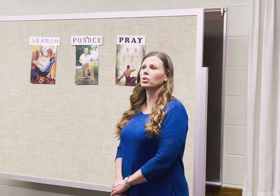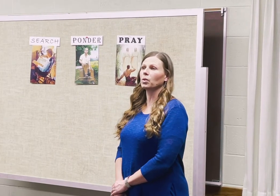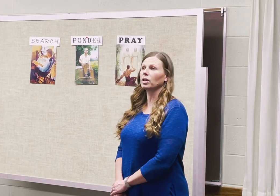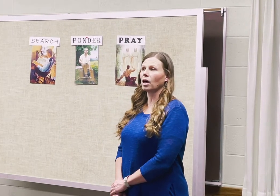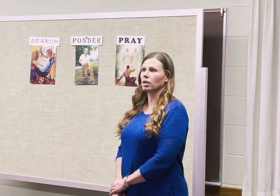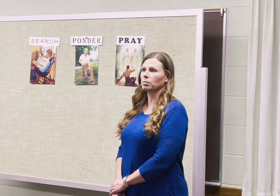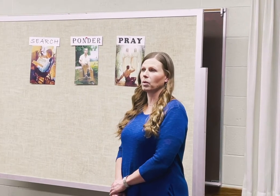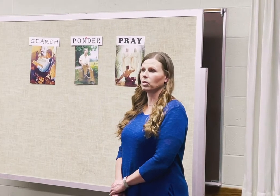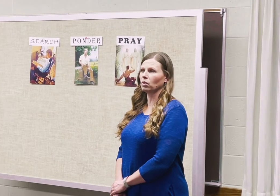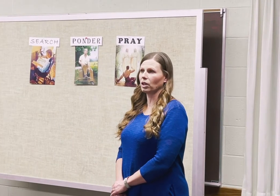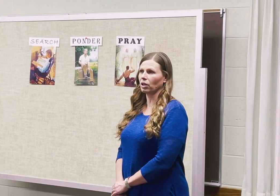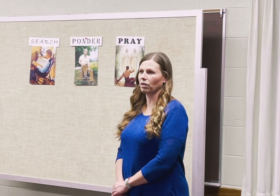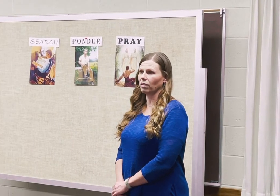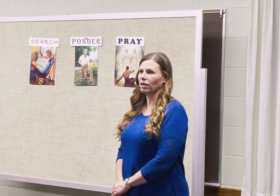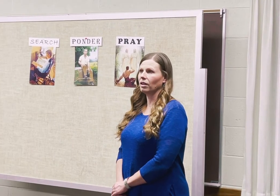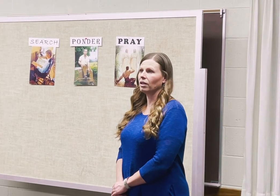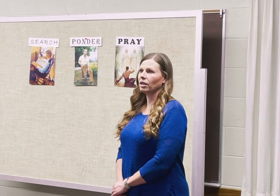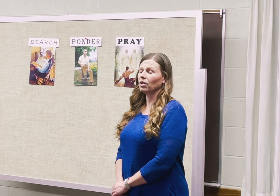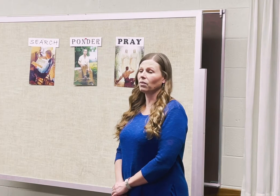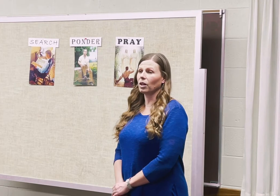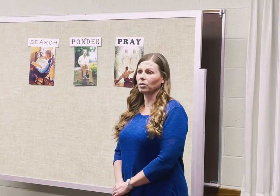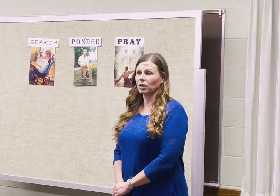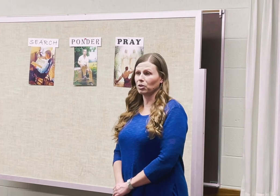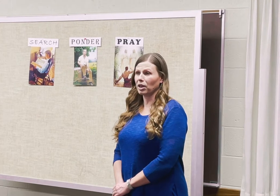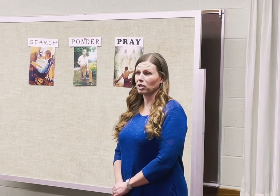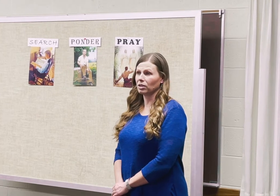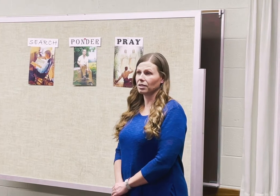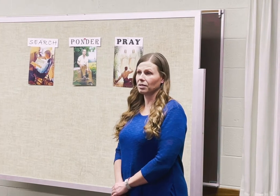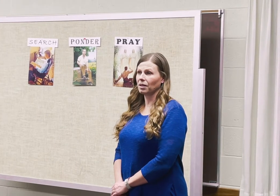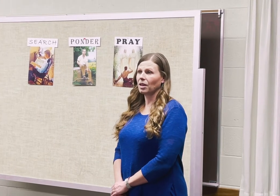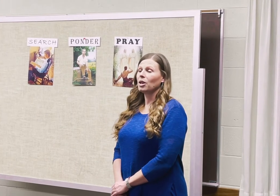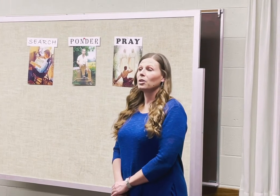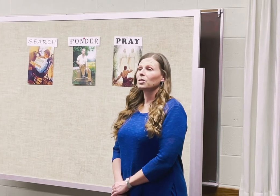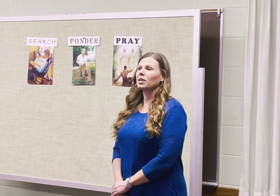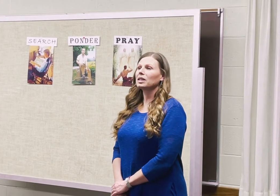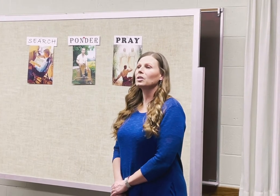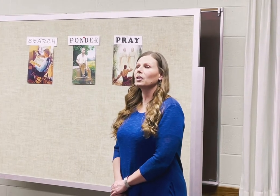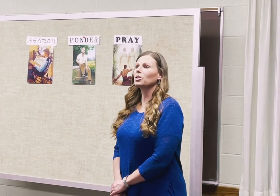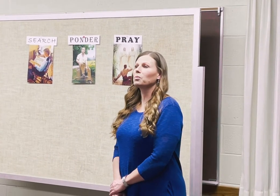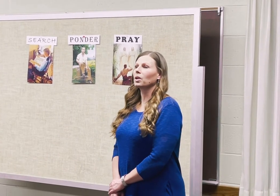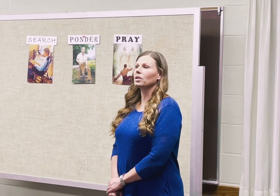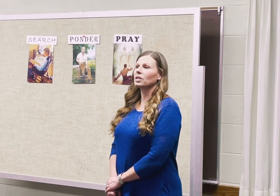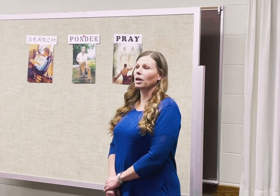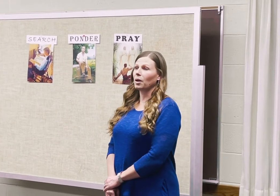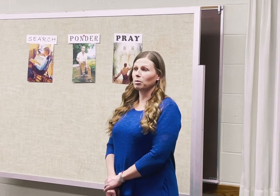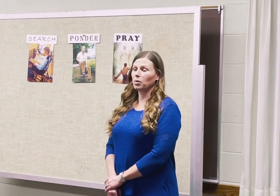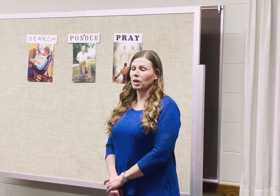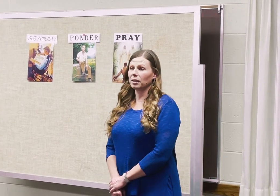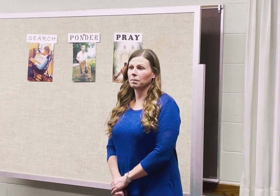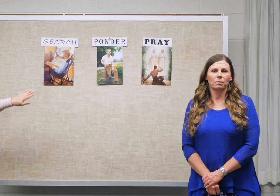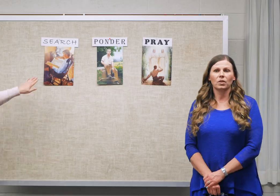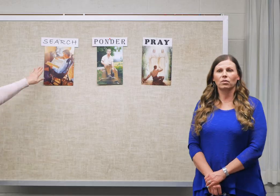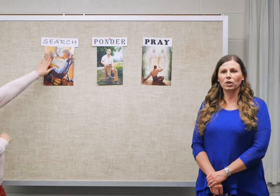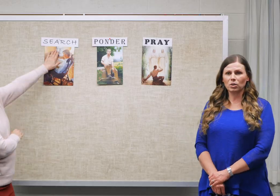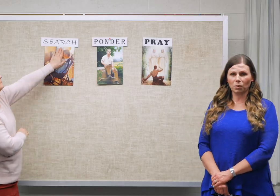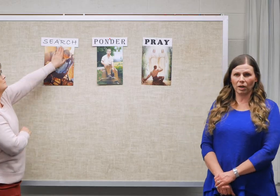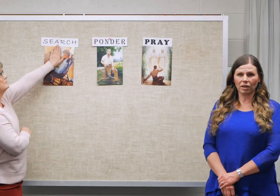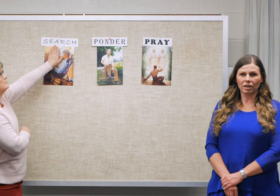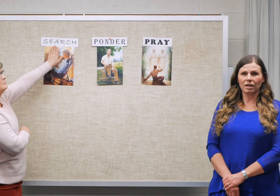the gospel to the earth. He followed their directions. So let's look at the words that are on the board. The first word